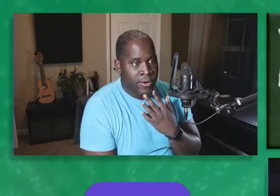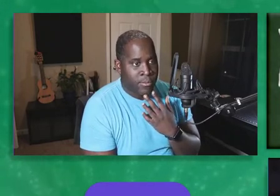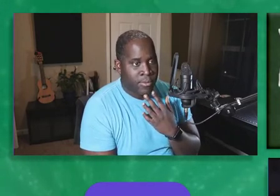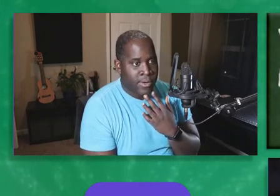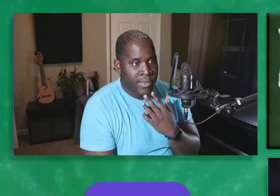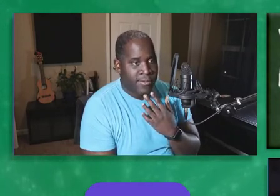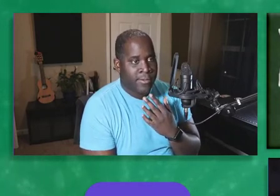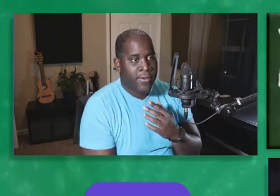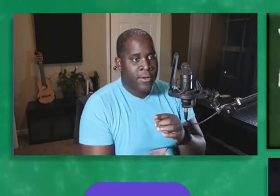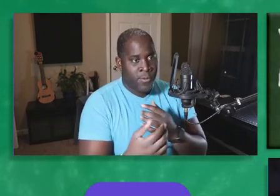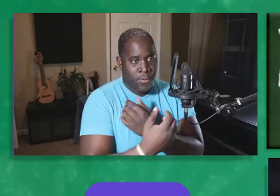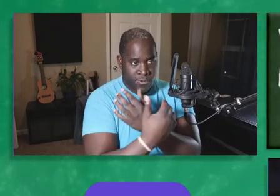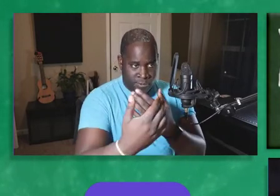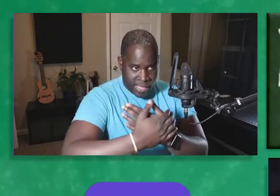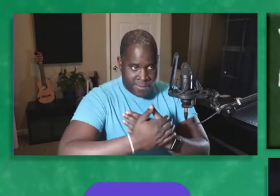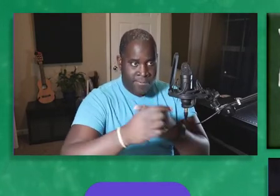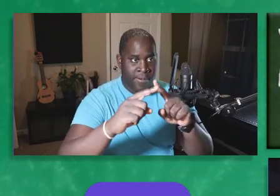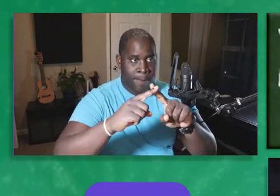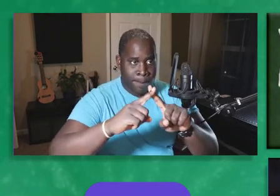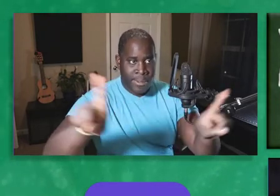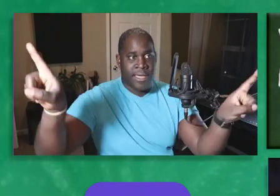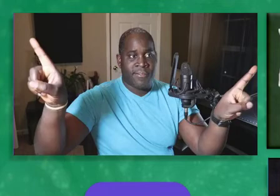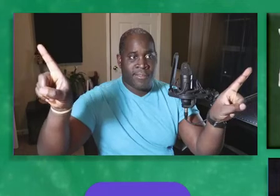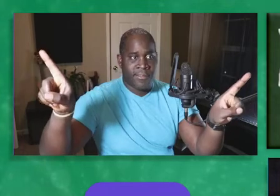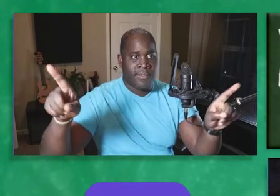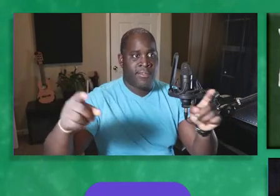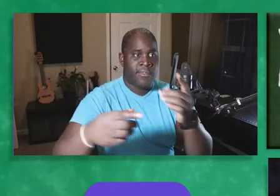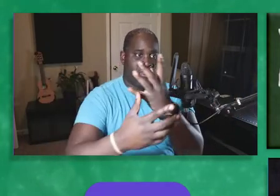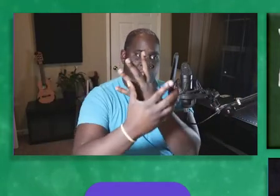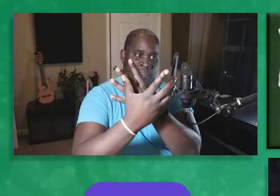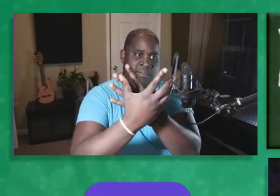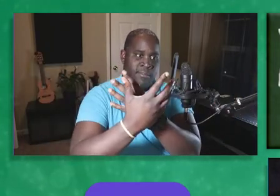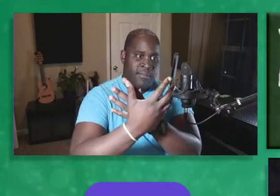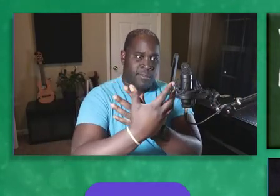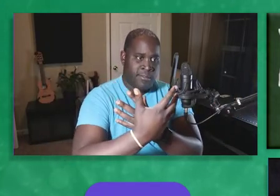So again, her boys were safe, but